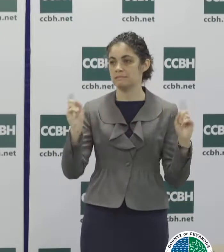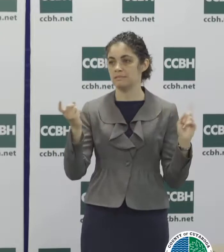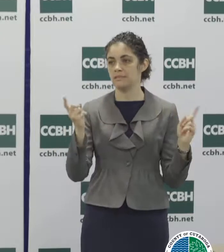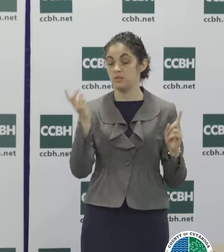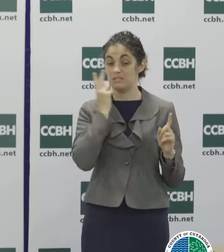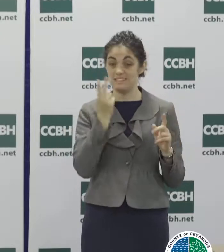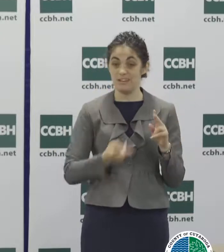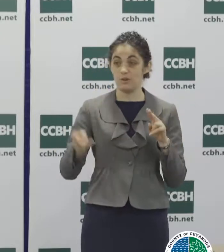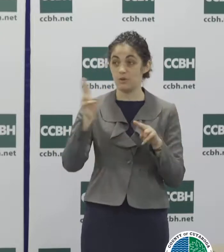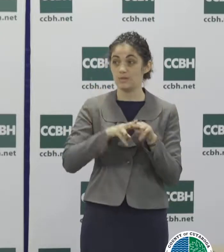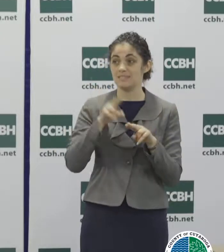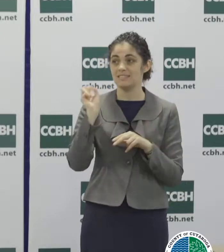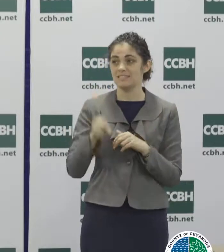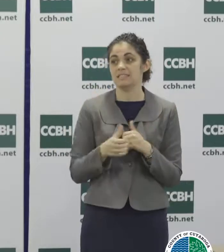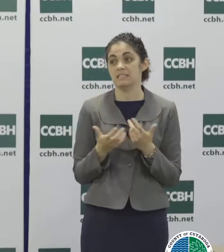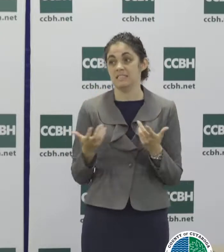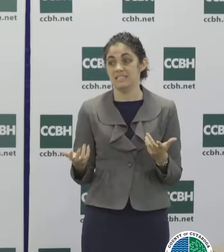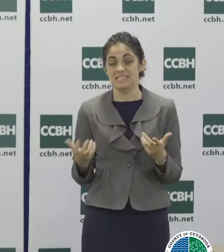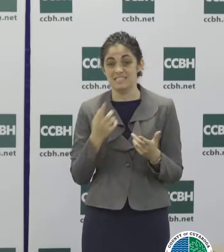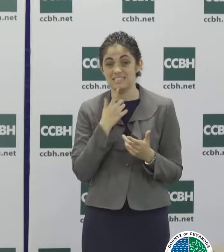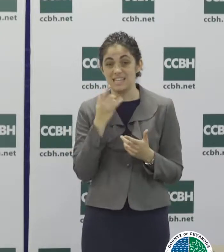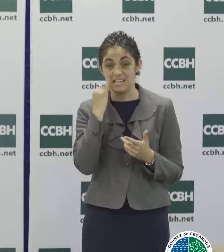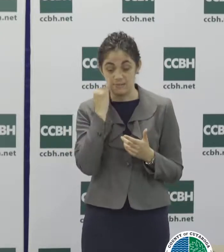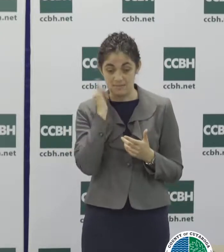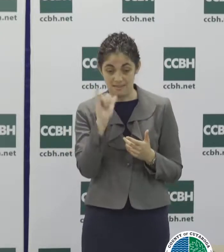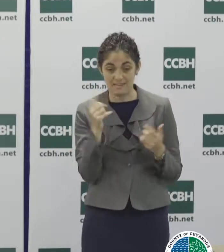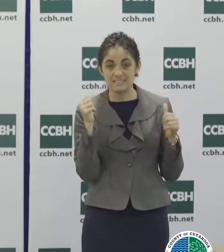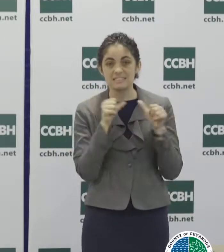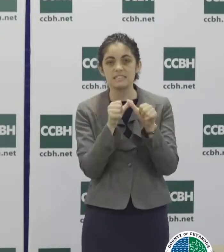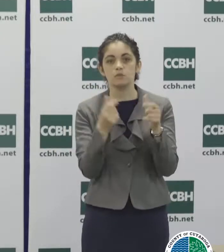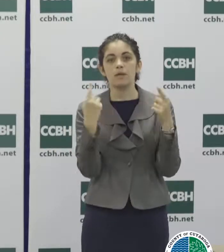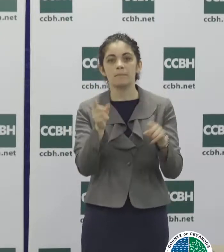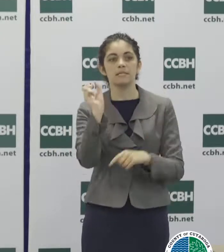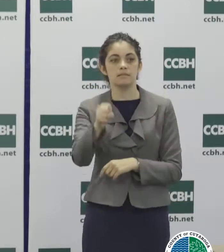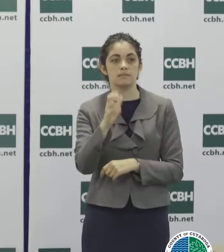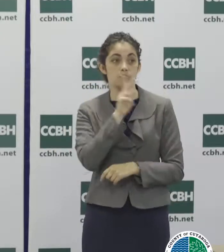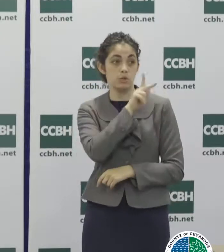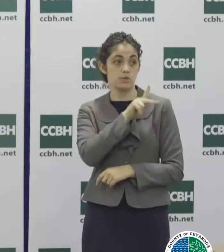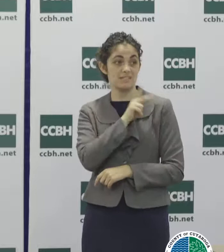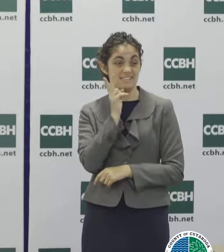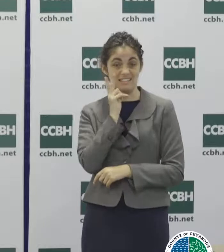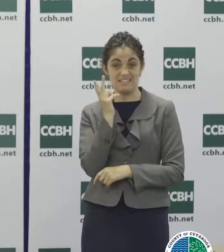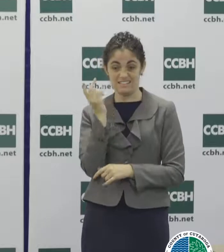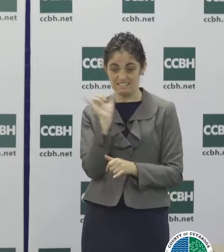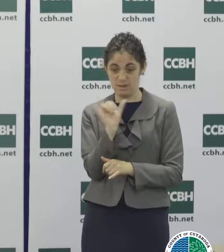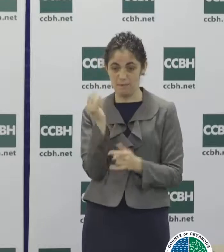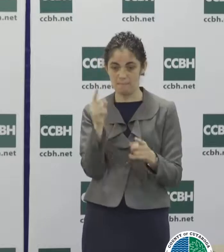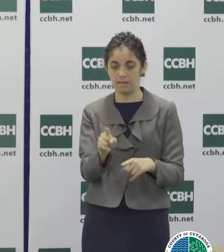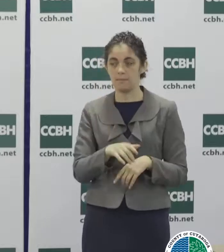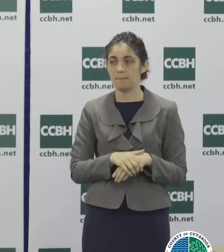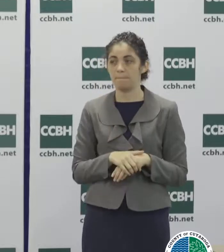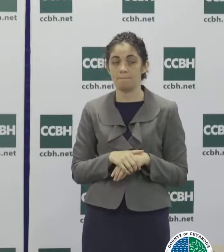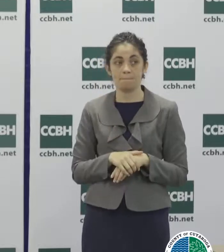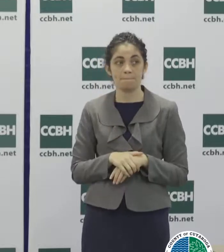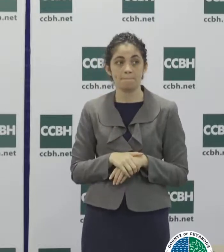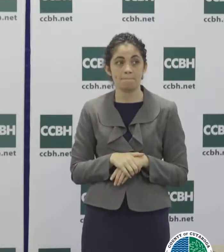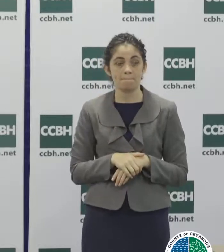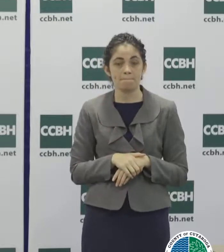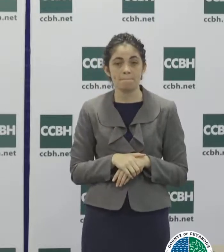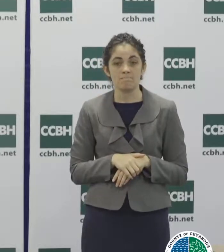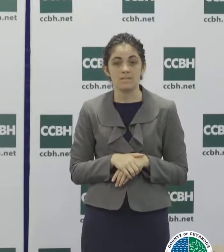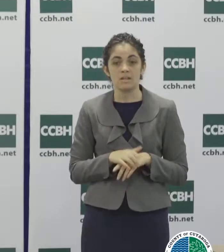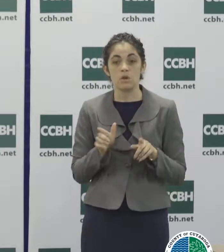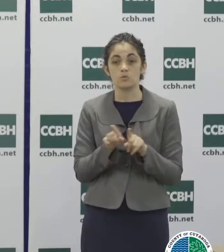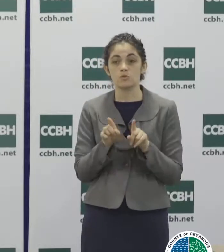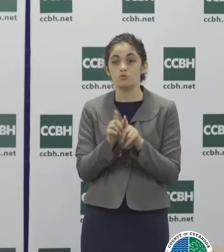to see increased cases? I would say if that sort of thing continues, yes. I personally have seen the same thing myself. I